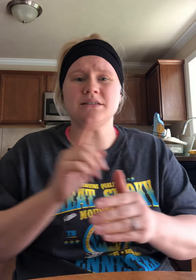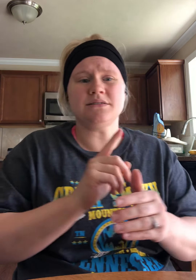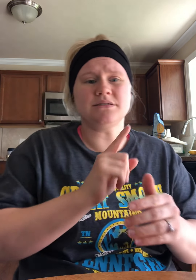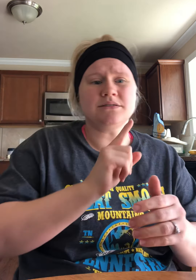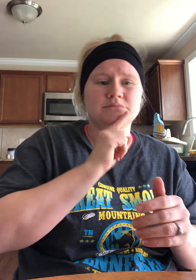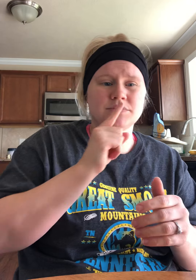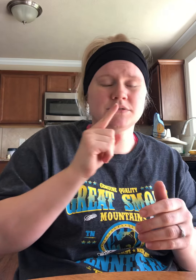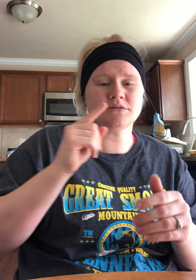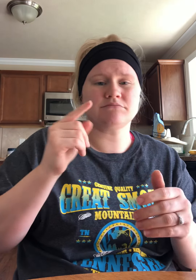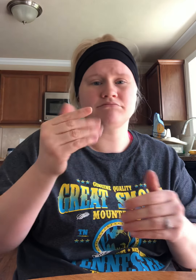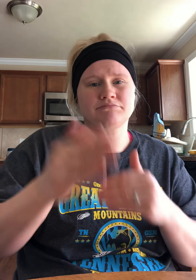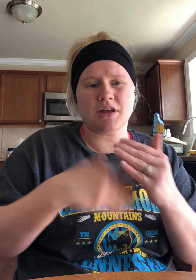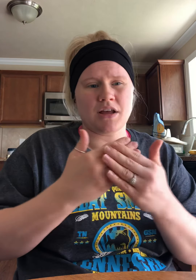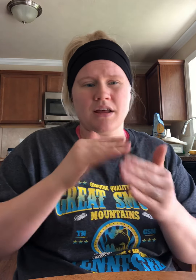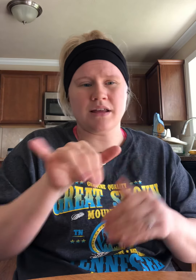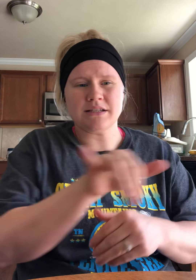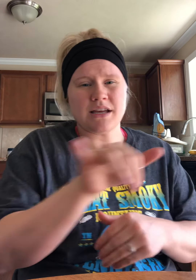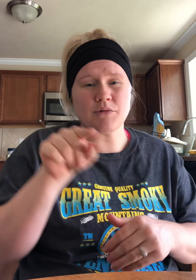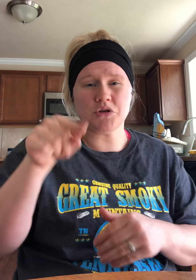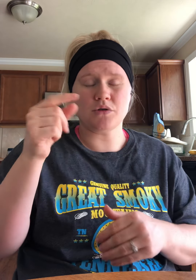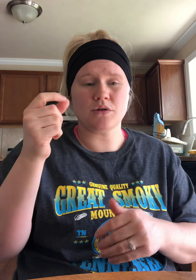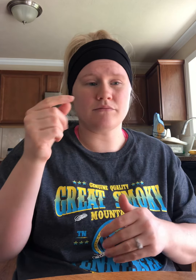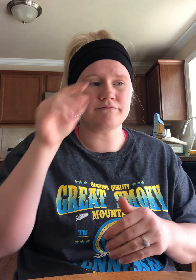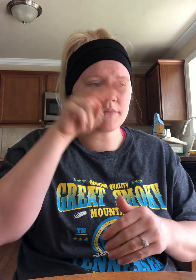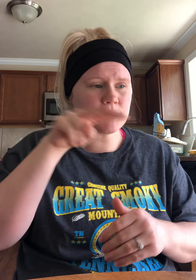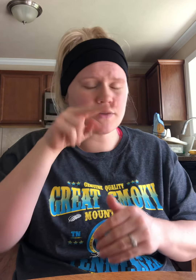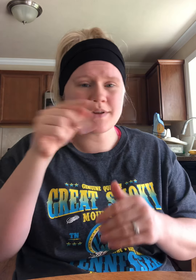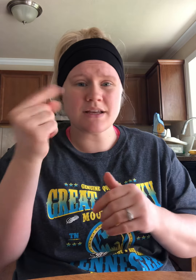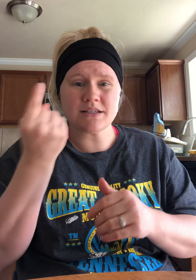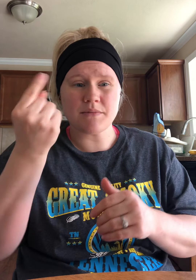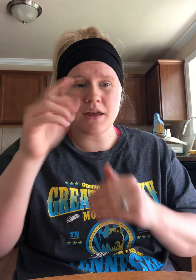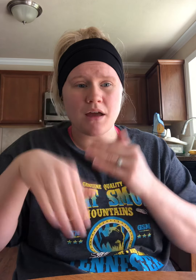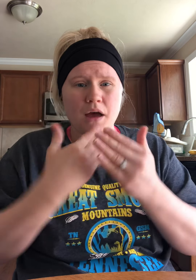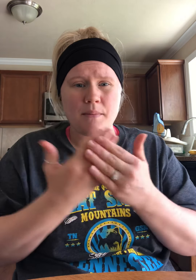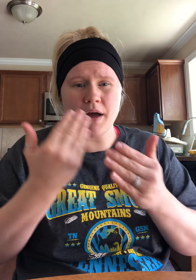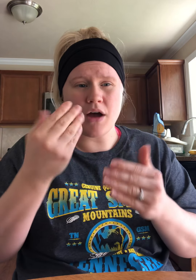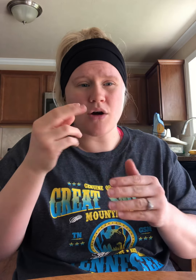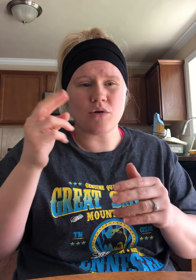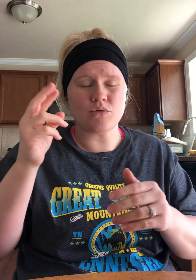reality, and you say, well, let me try to come up with a